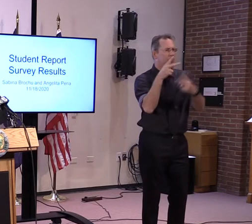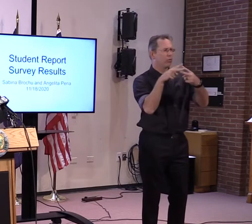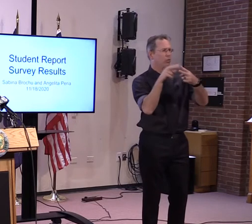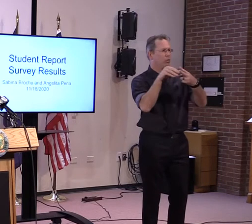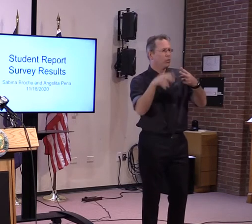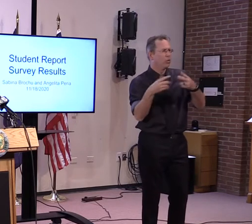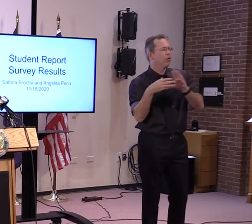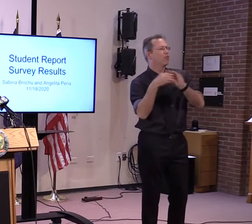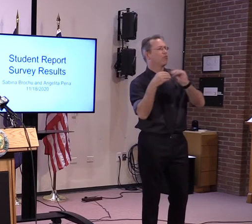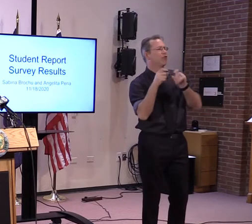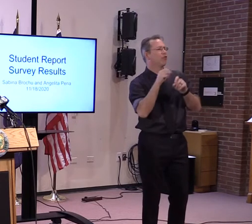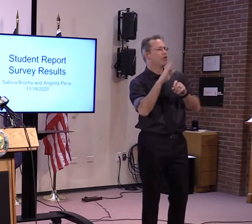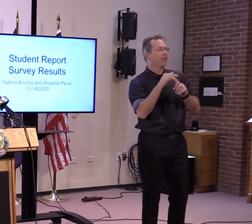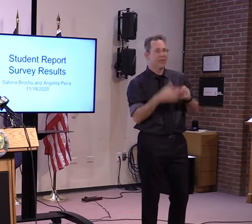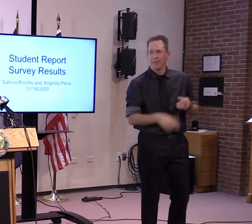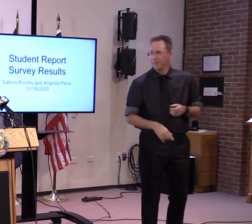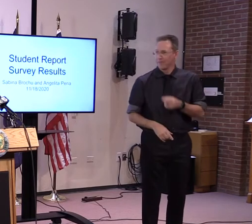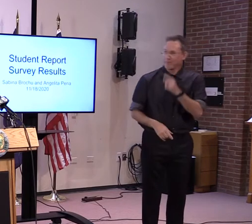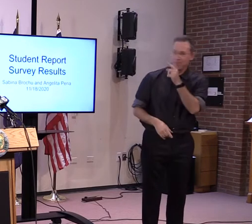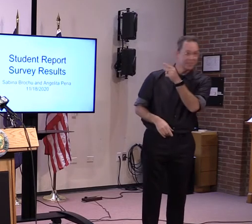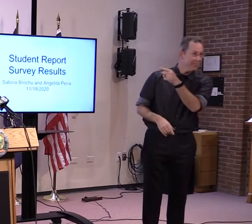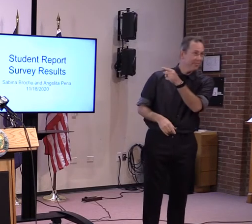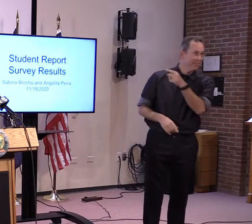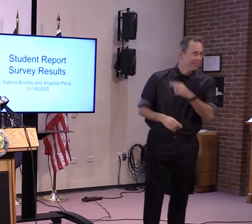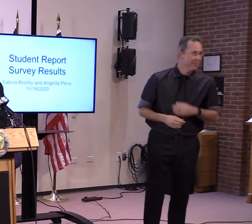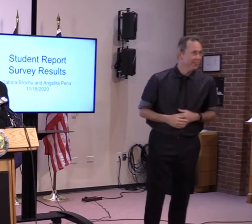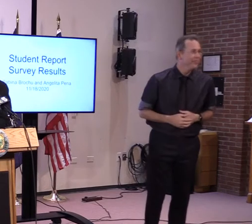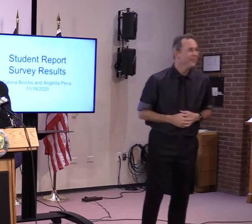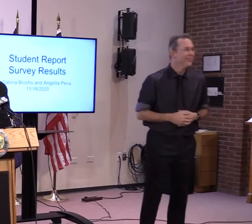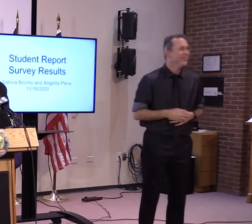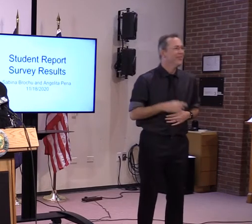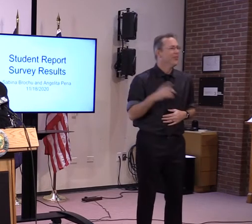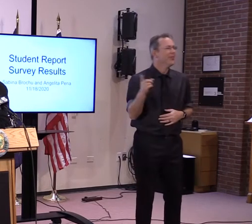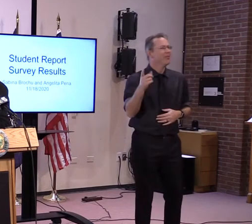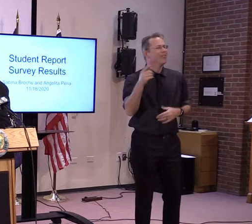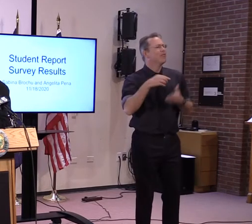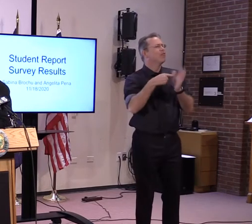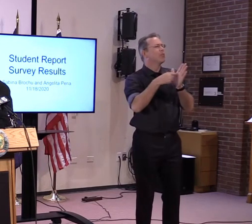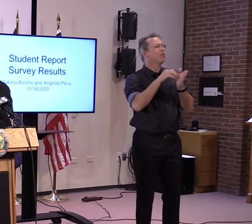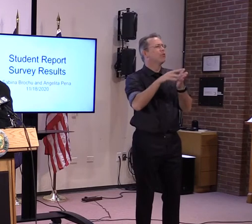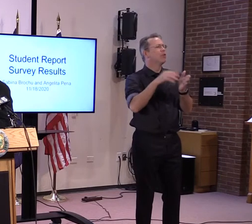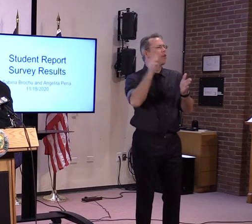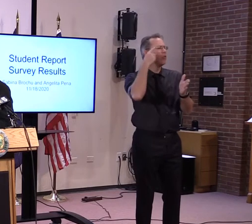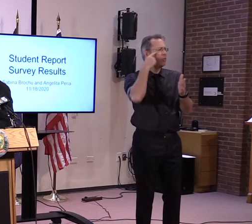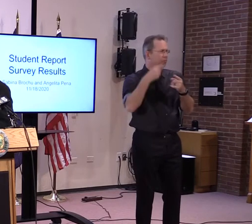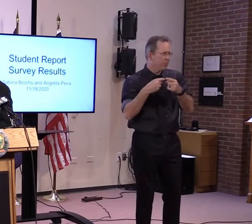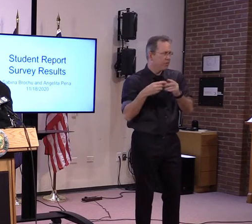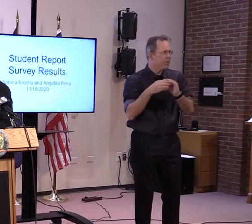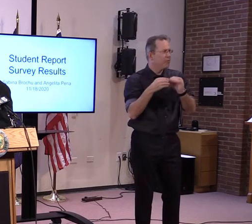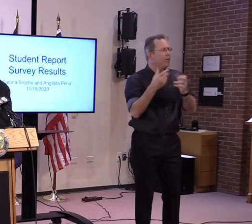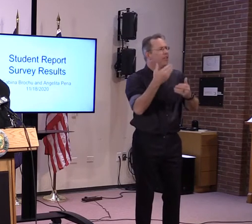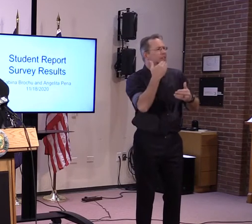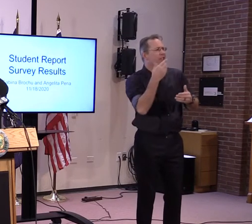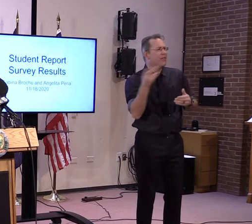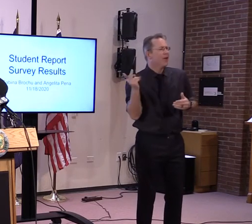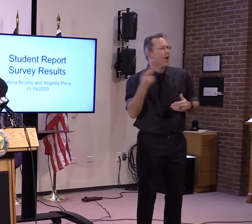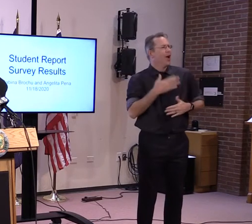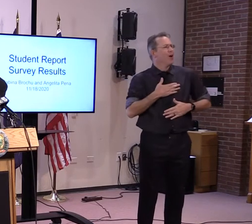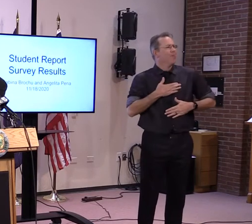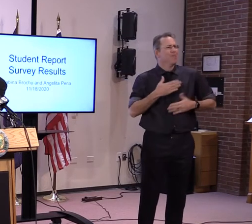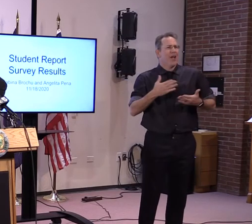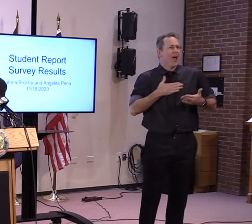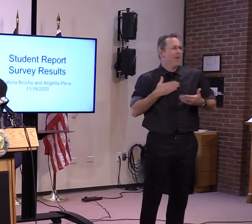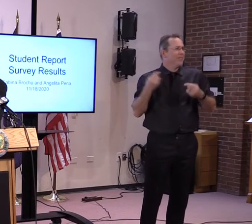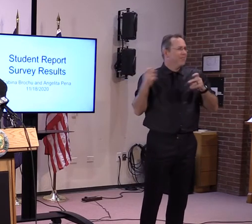Thank you so much, Governor. I really appreciate you inviting us to be here. And, you know, both of us are so happy to be able to share